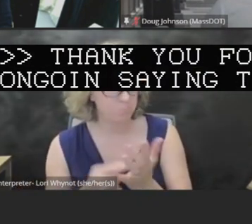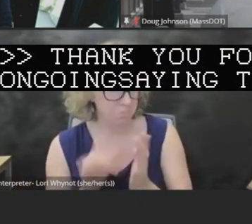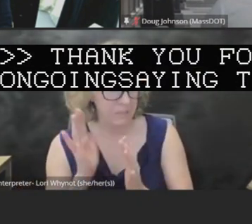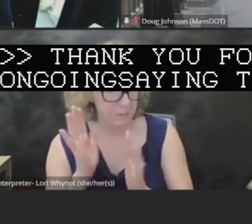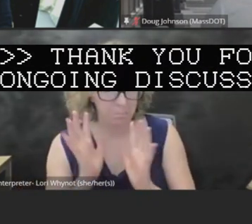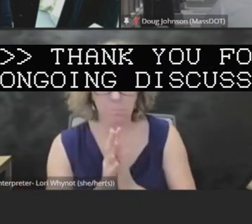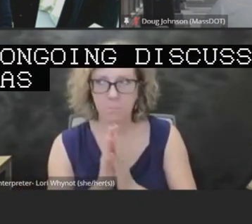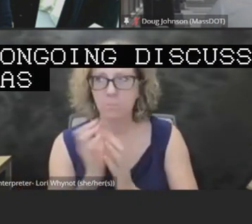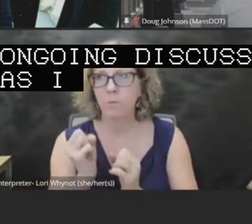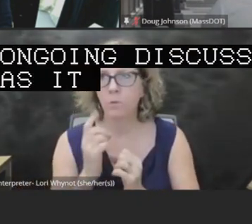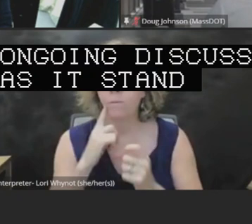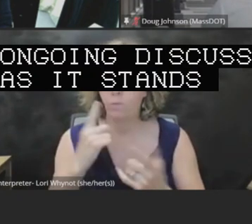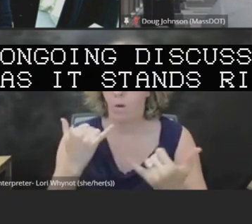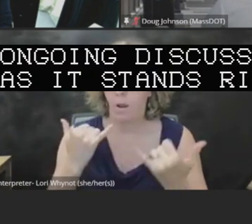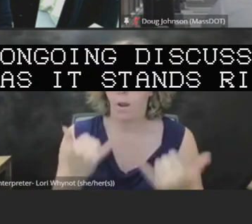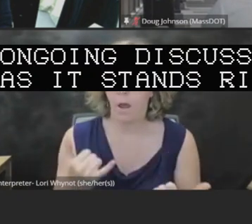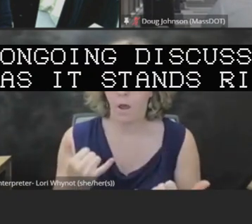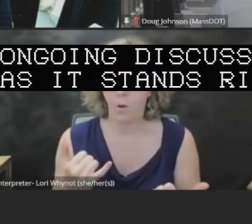now,